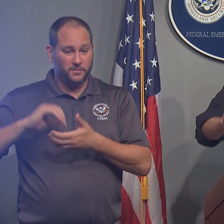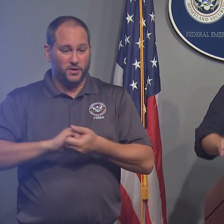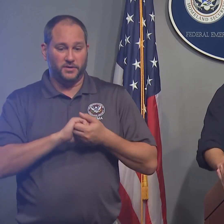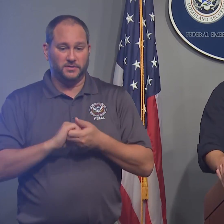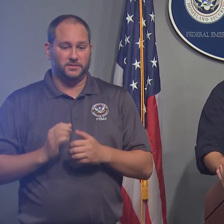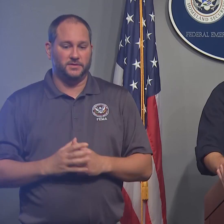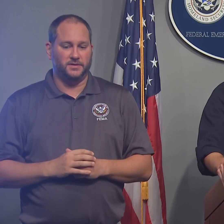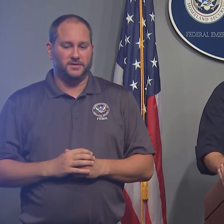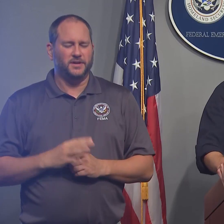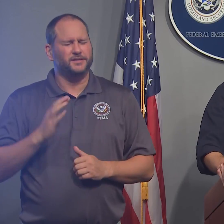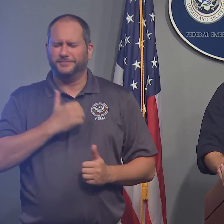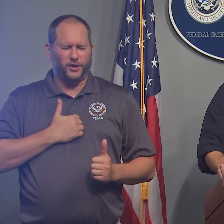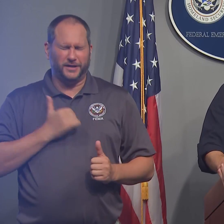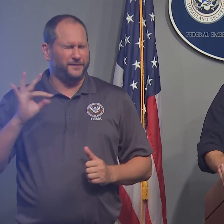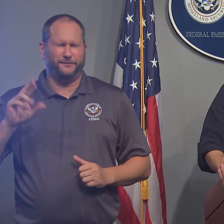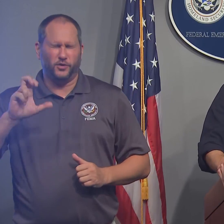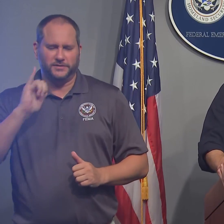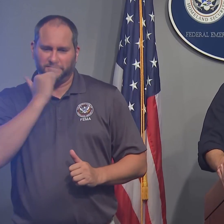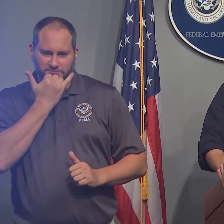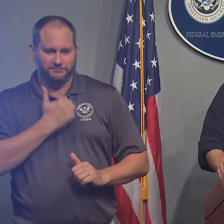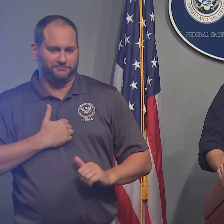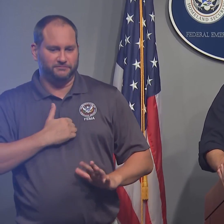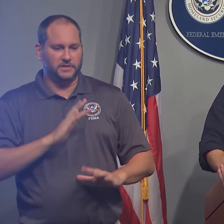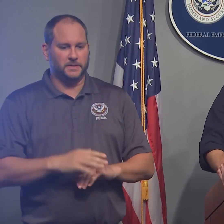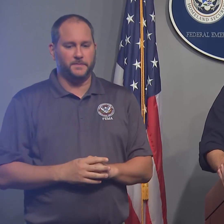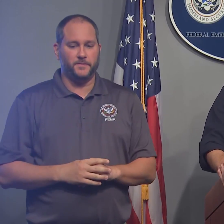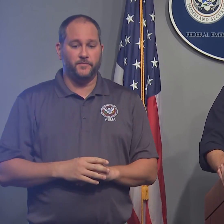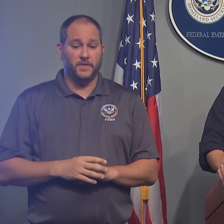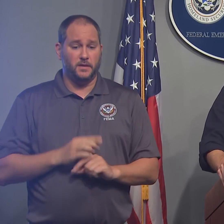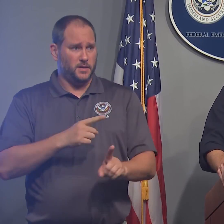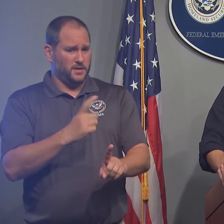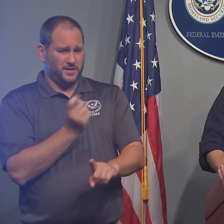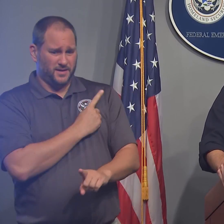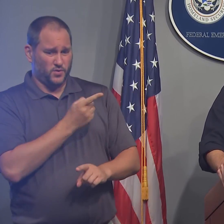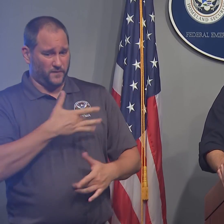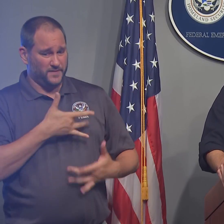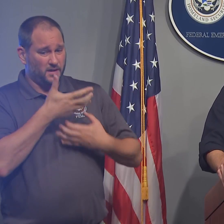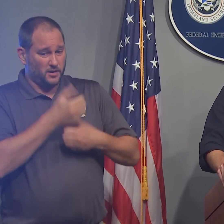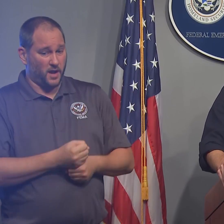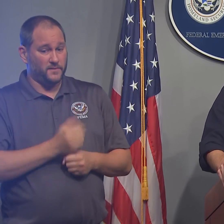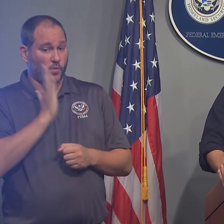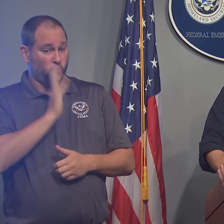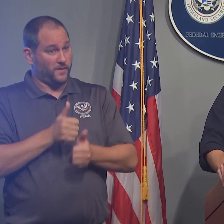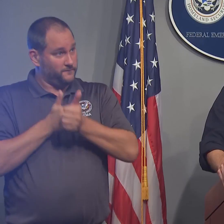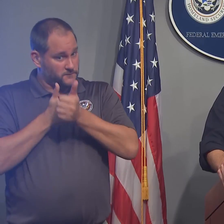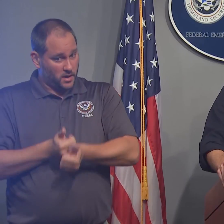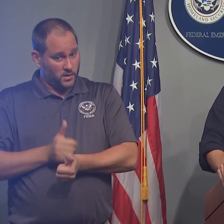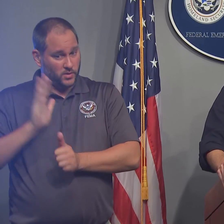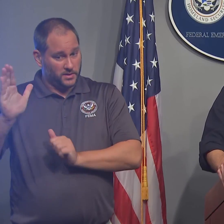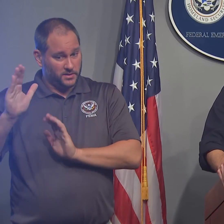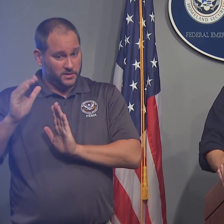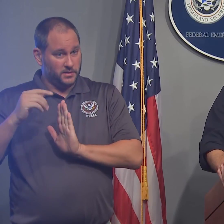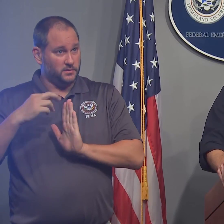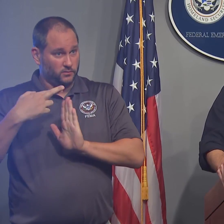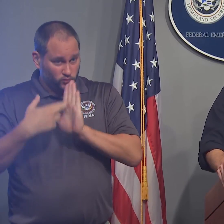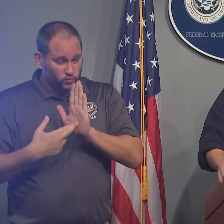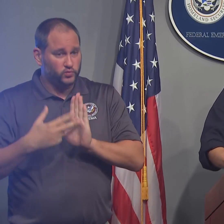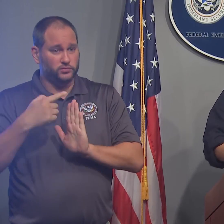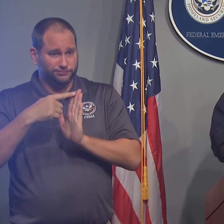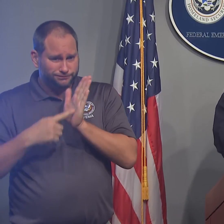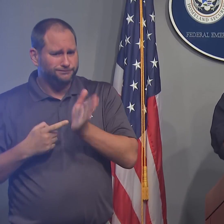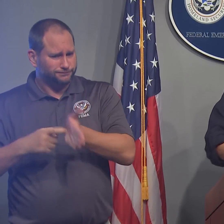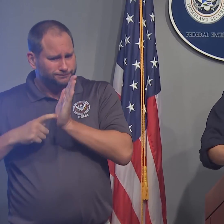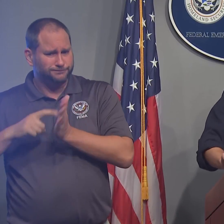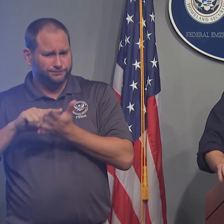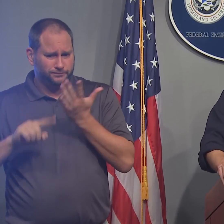Florence, excuse me. Administrator, would you say, though, do you feel confident that you were following the statutes and the laws as it relates to the use of the government vehicle? Yeah,